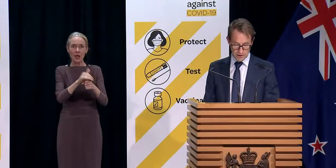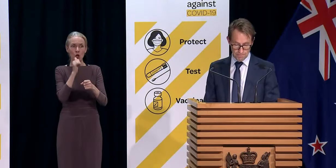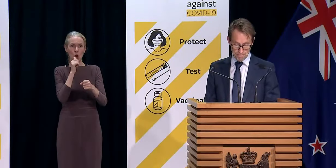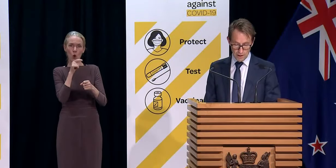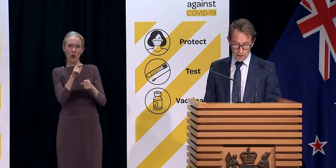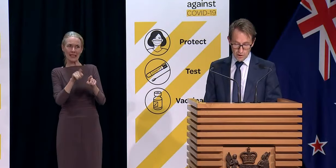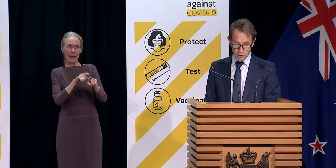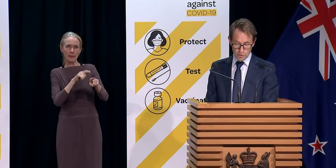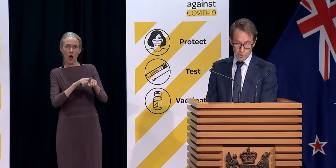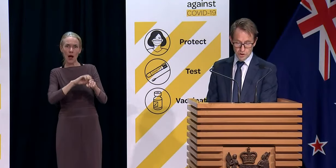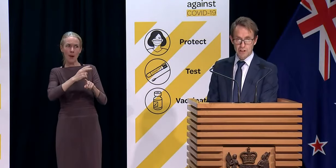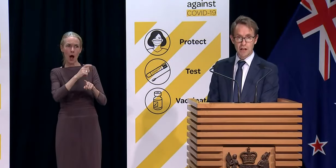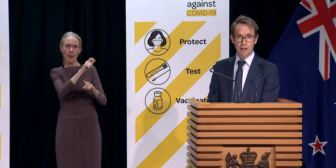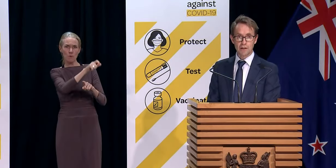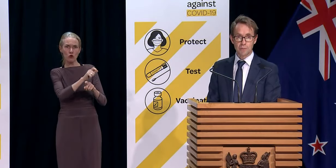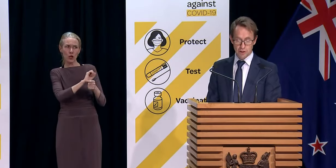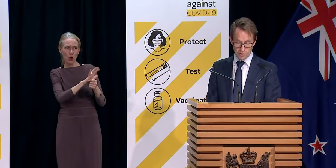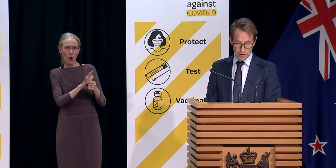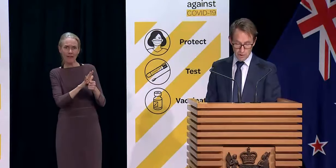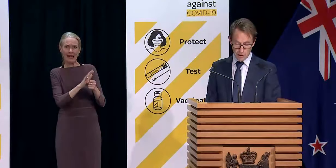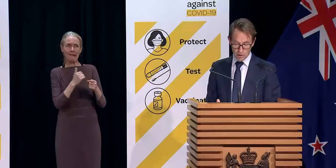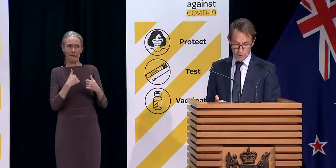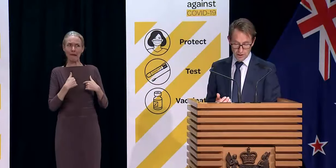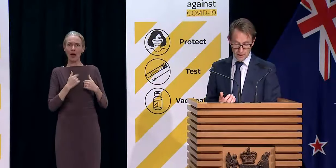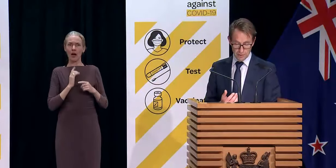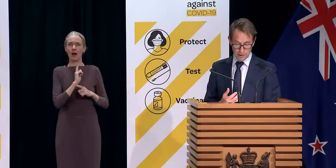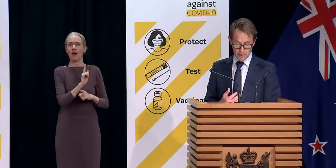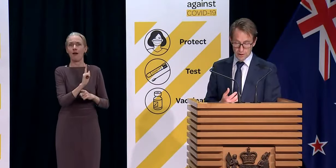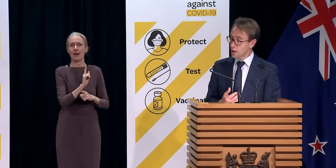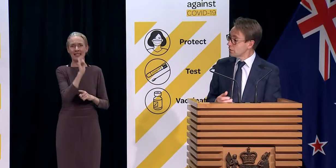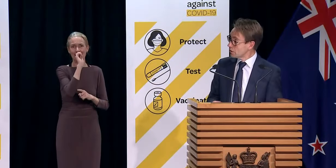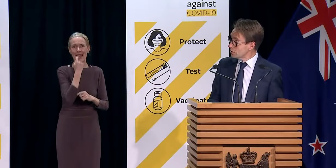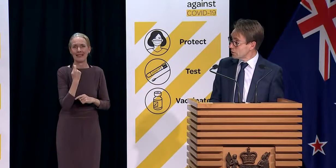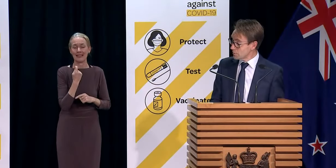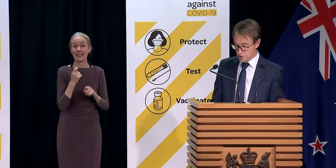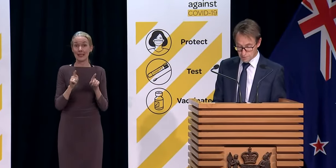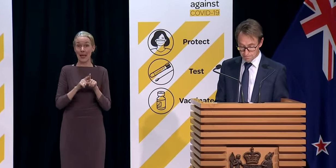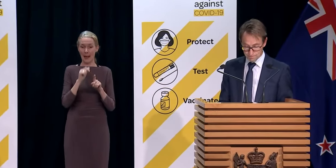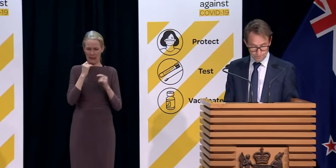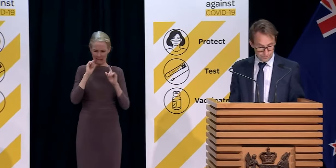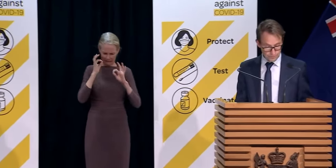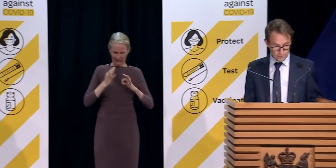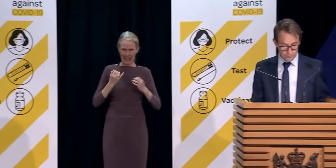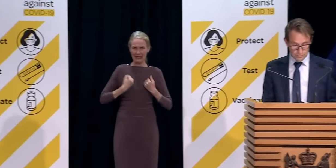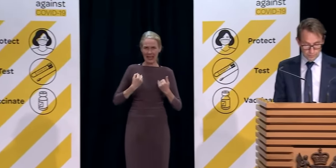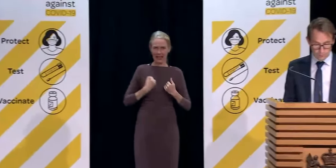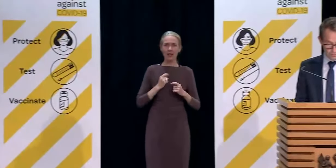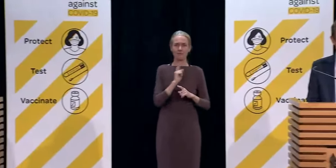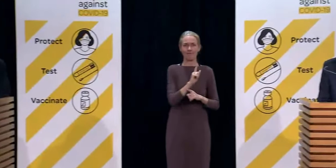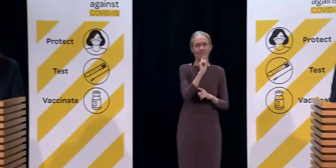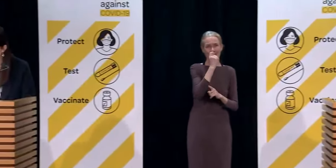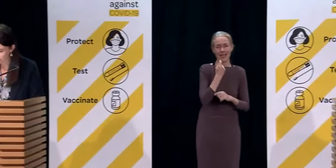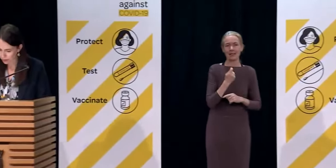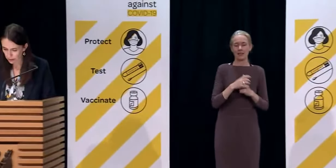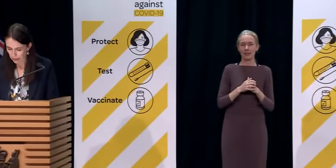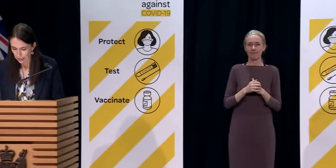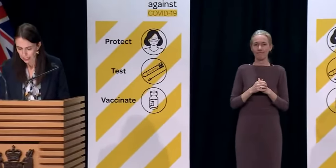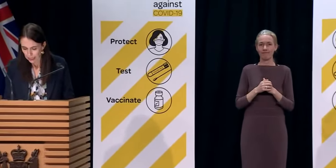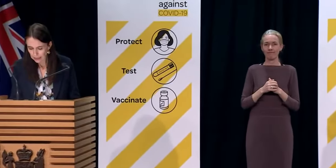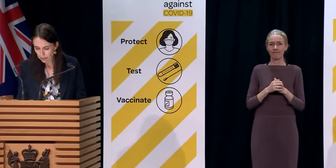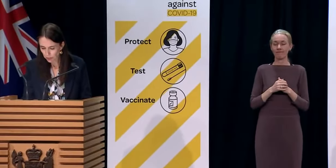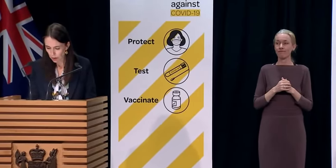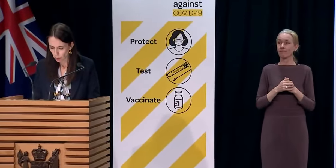get a test. There is more detail in the Ministry's 1 o'clock statement today. Thank you, Prime Minister. Thank you, Dr.